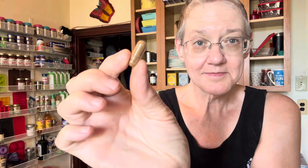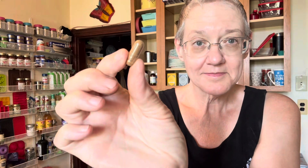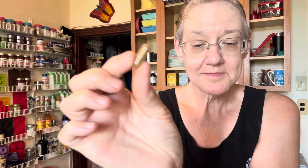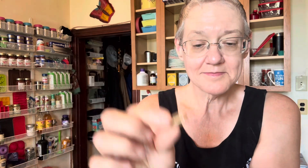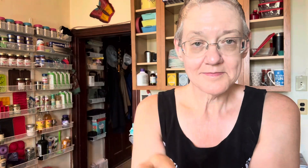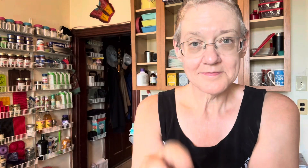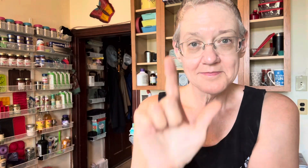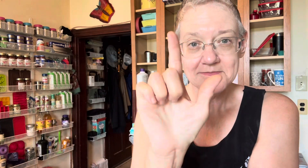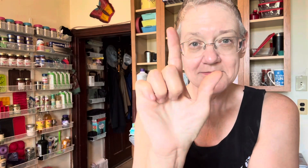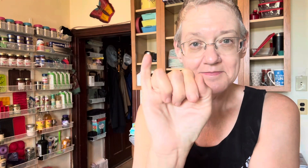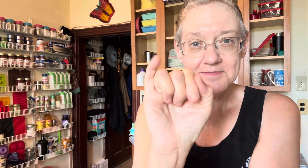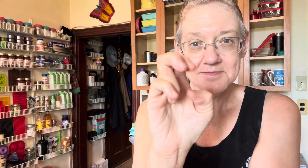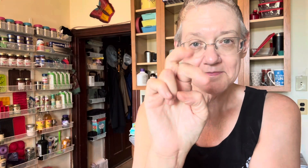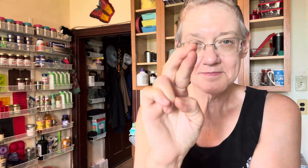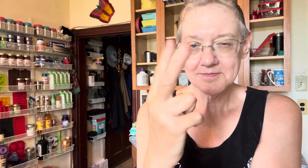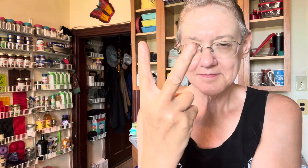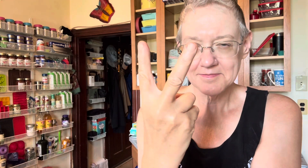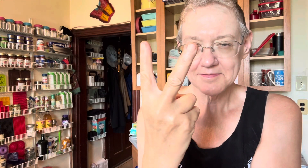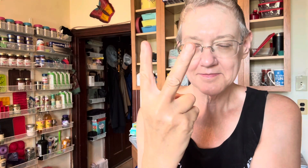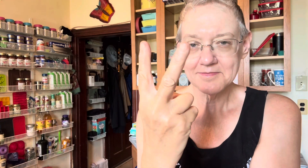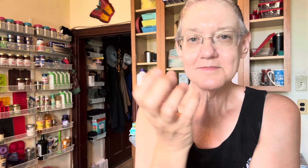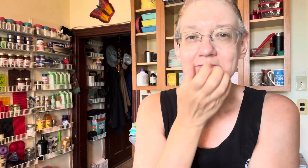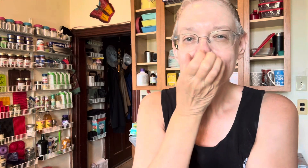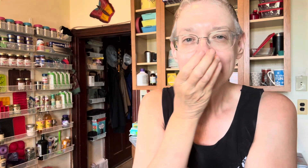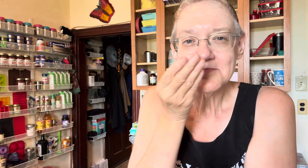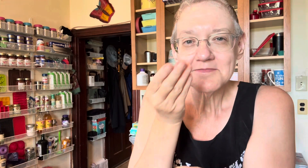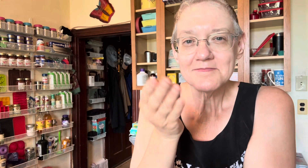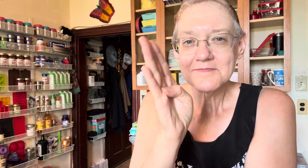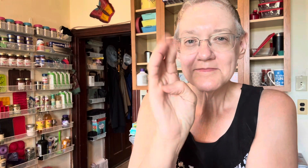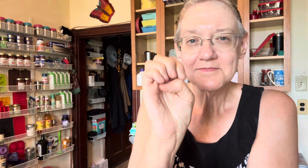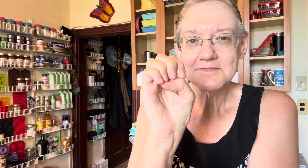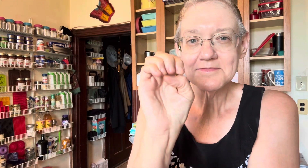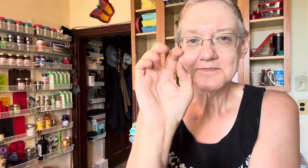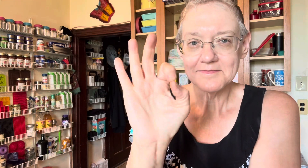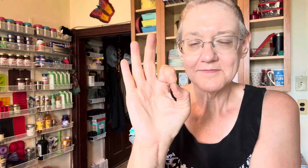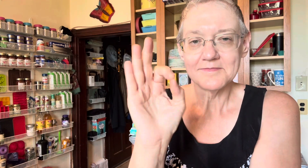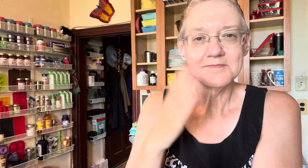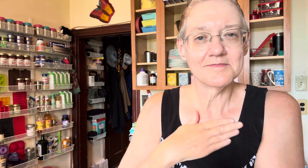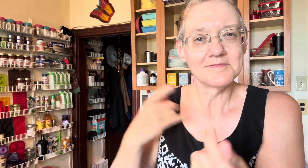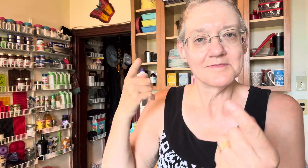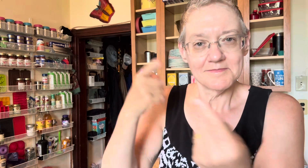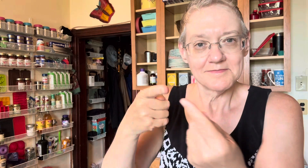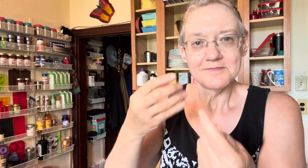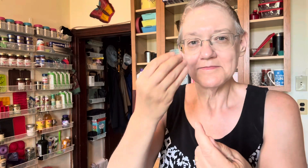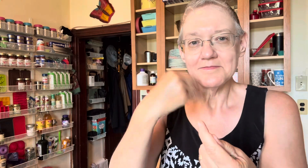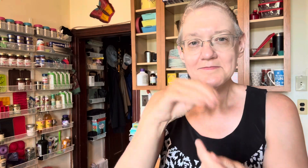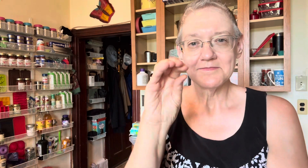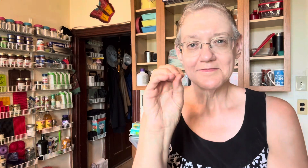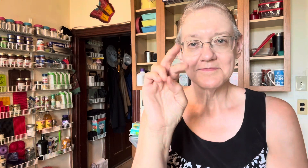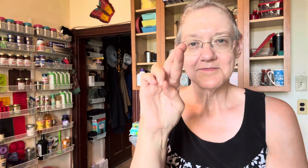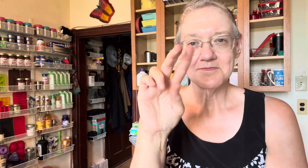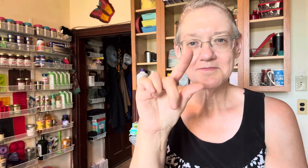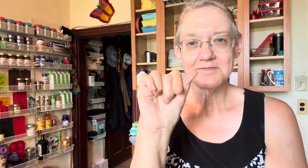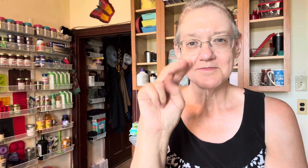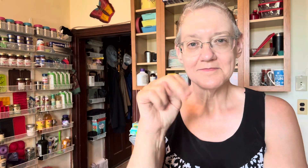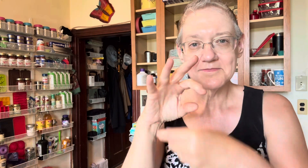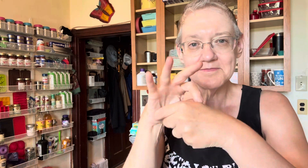This is the beef liver, 2 of those, grass-fed. My goal is to eat organ